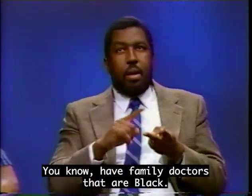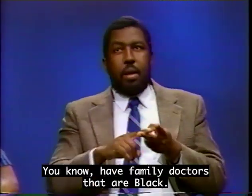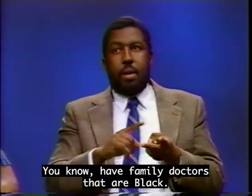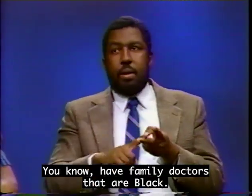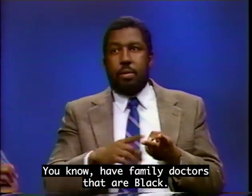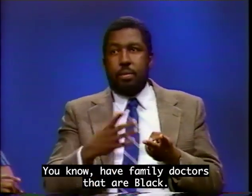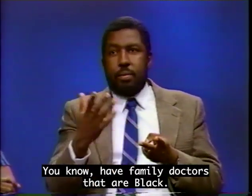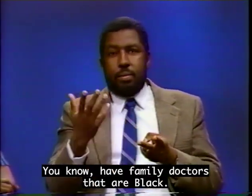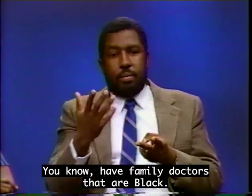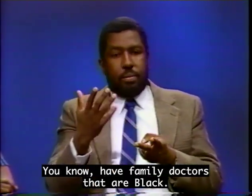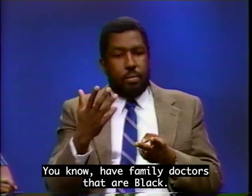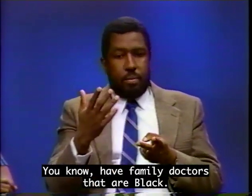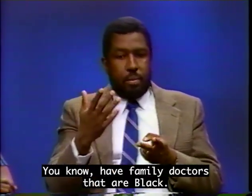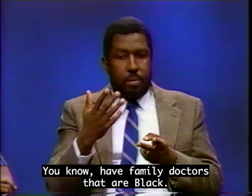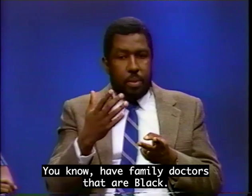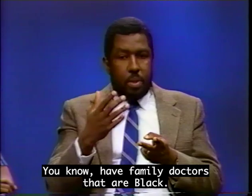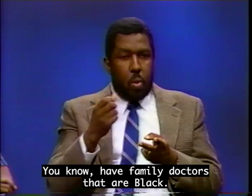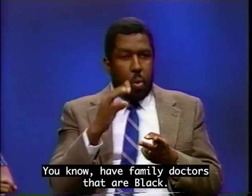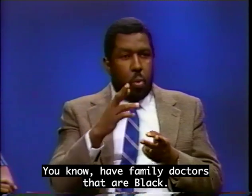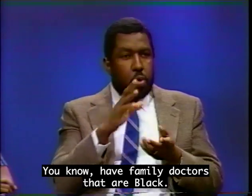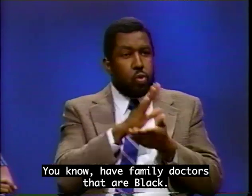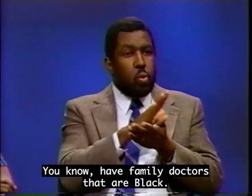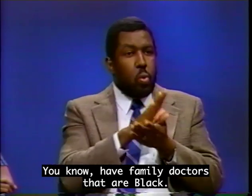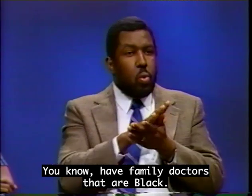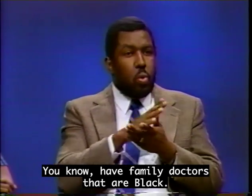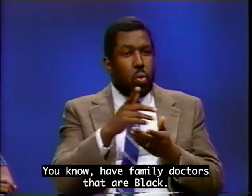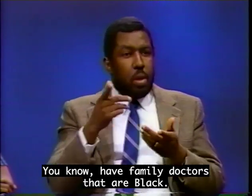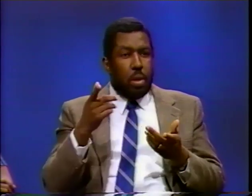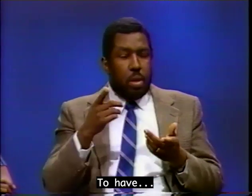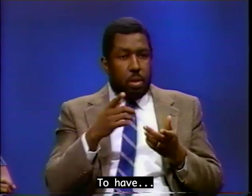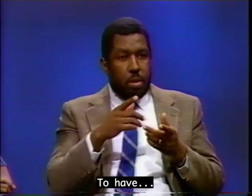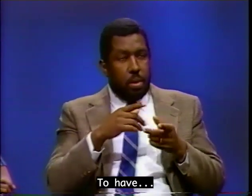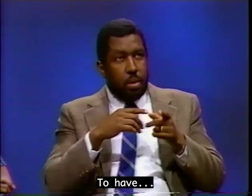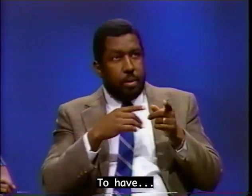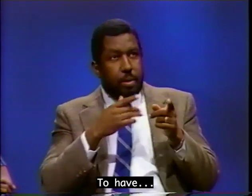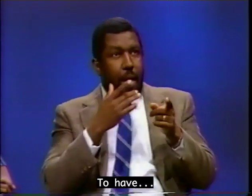have family doctors that are black, to have